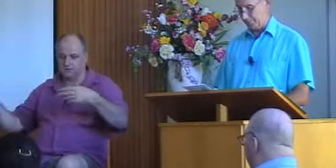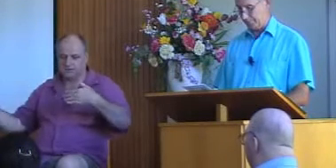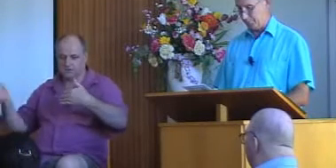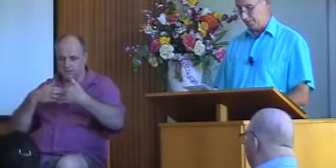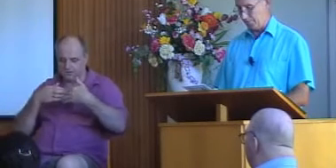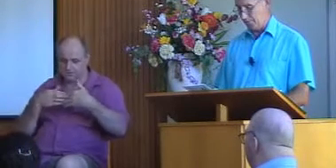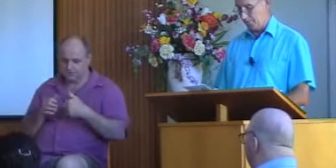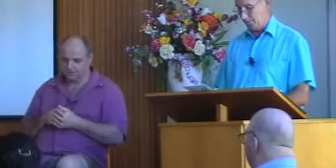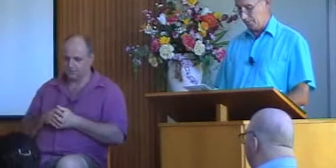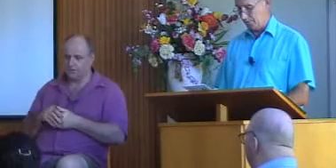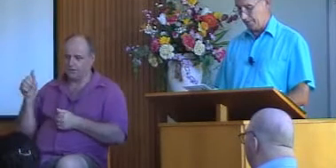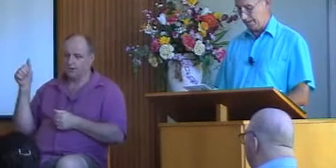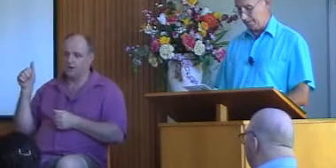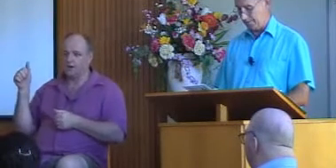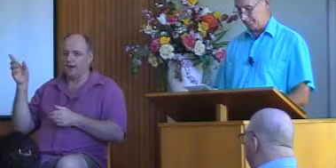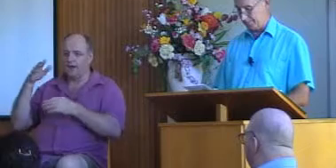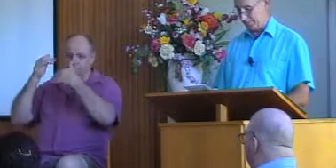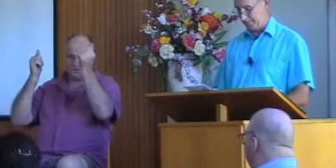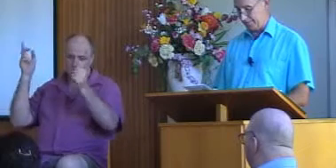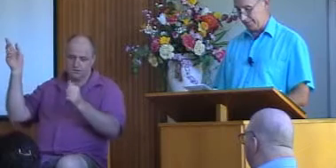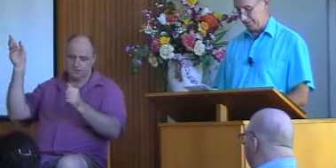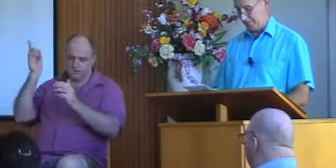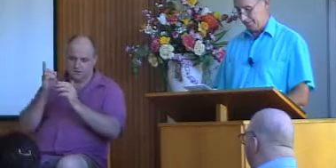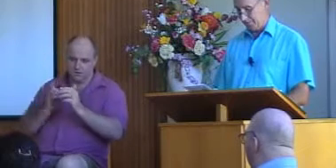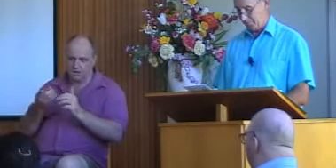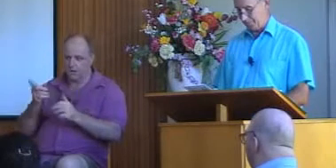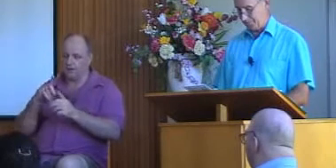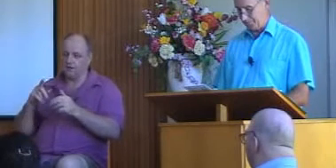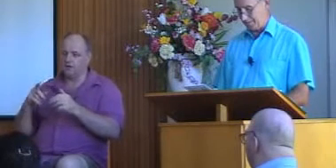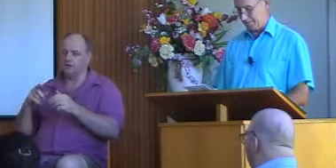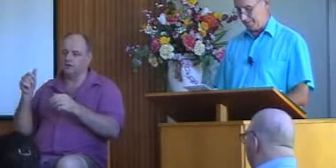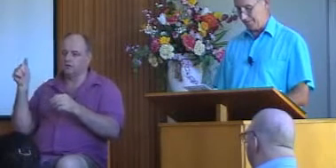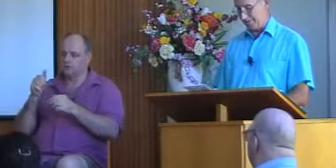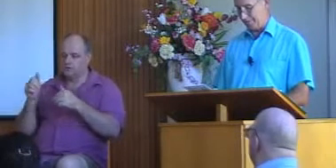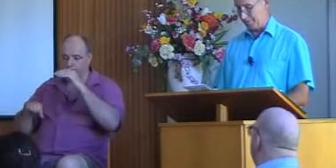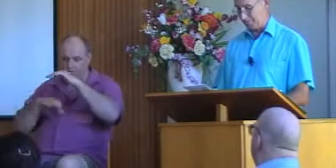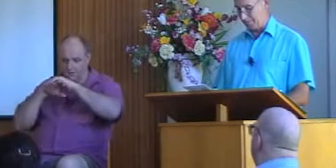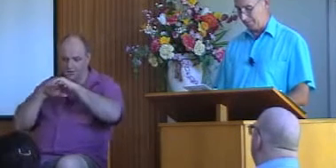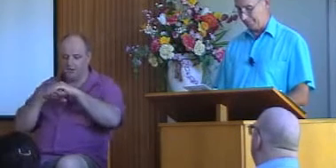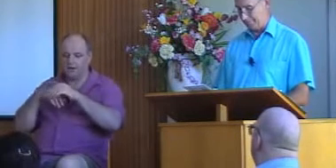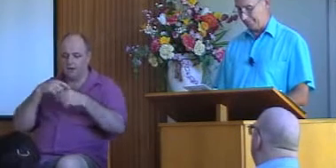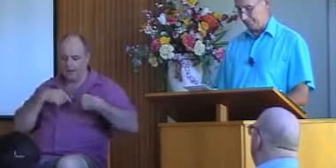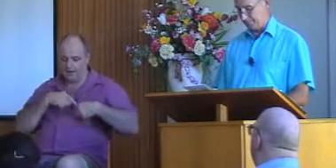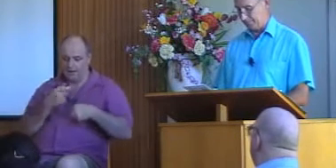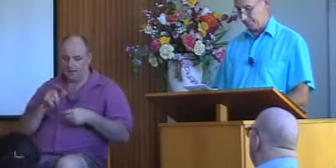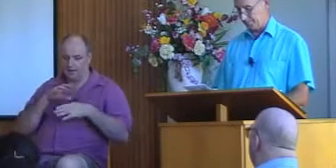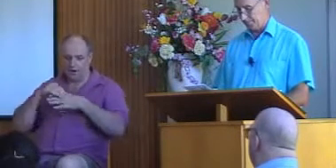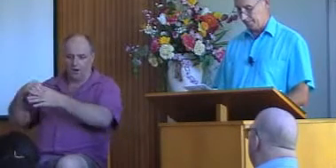It should fill the memory, rule the heart, and guide the feet. Read it slowly, frequently,